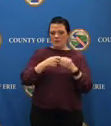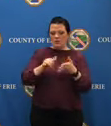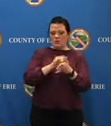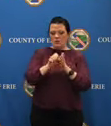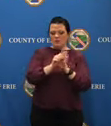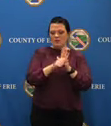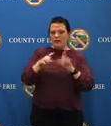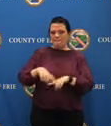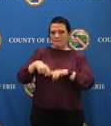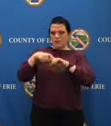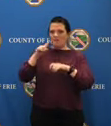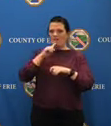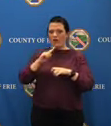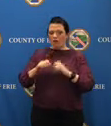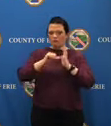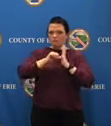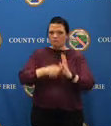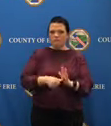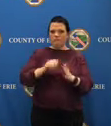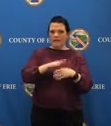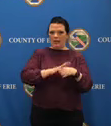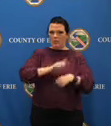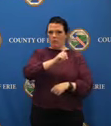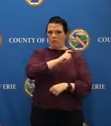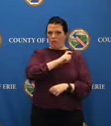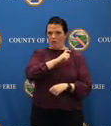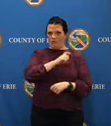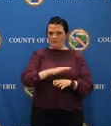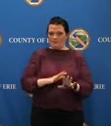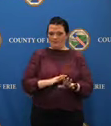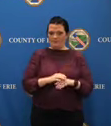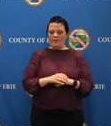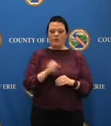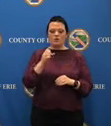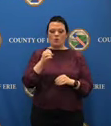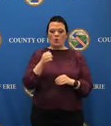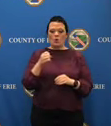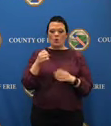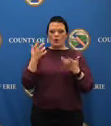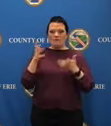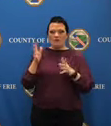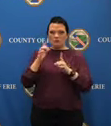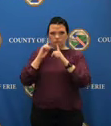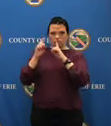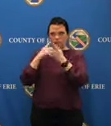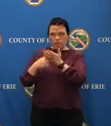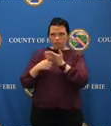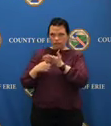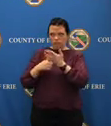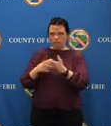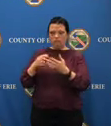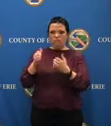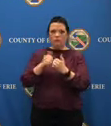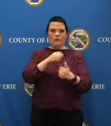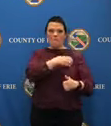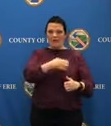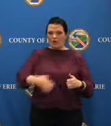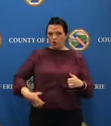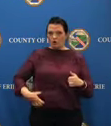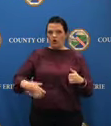orders, they are enforceable by local law enforcement. And as I talked to yesterday, talked to the mayor as well